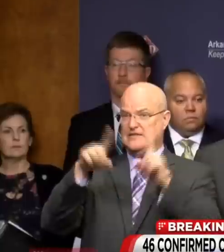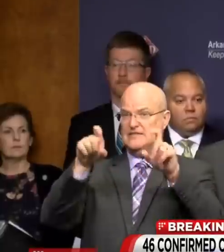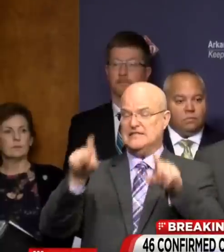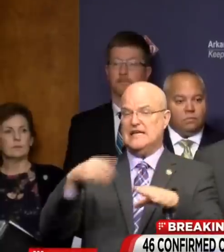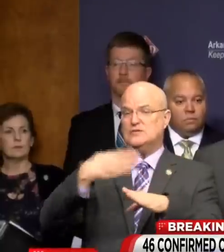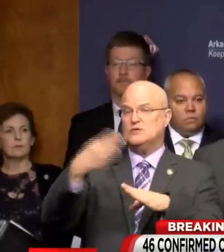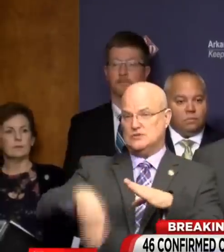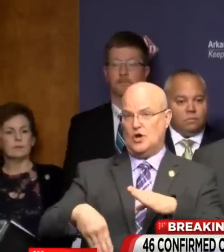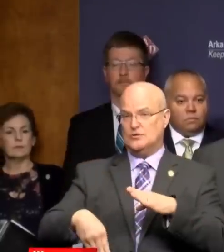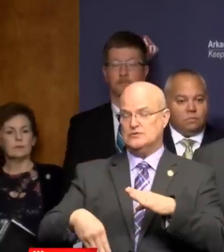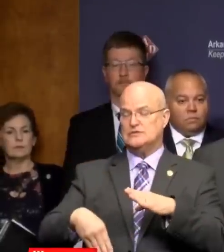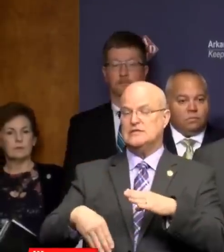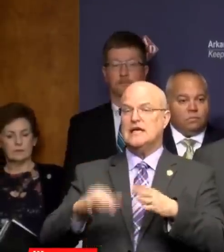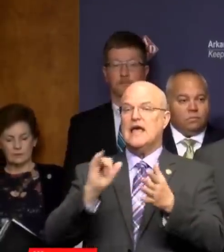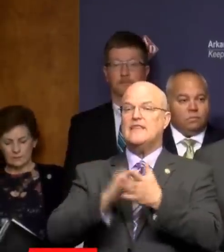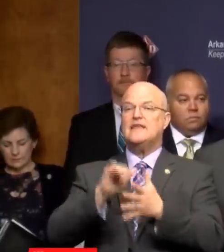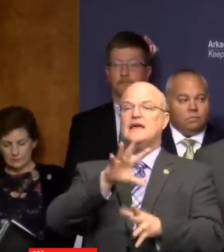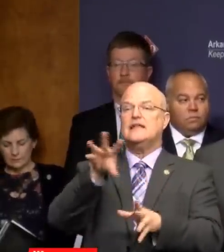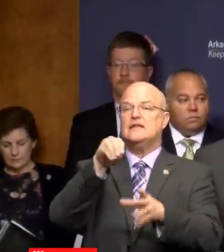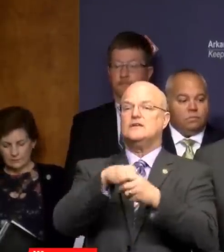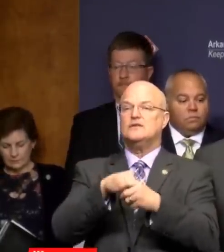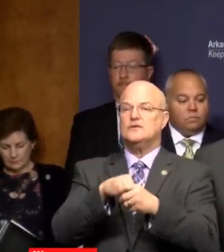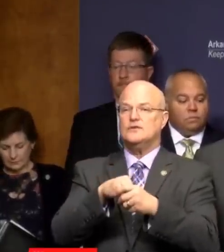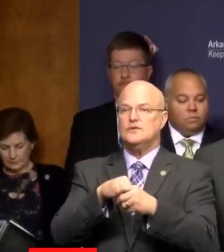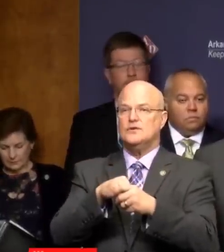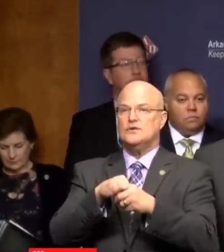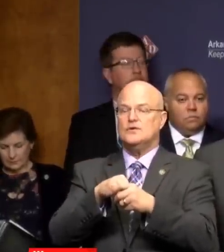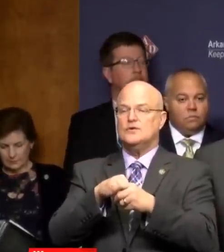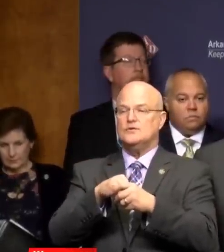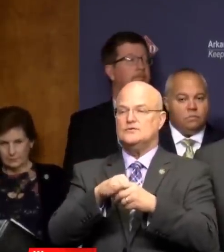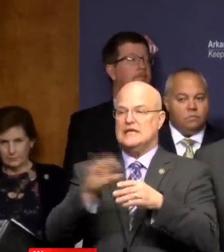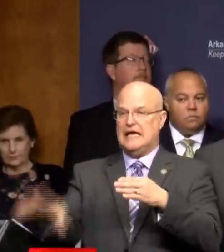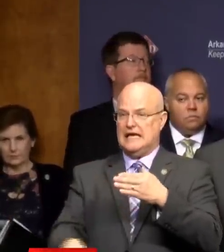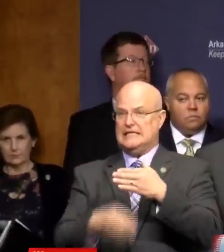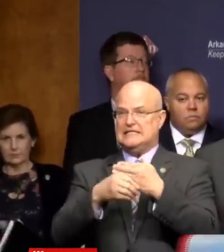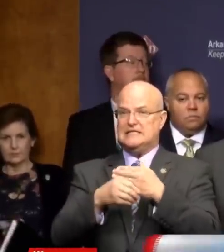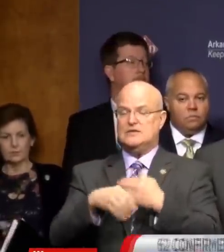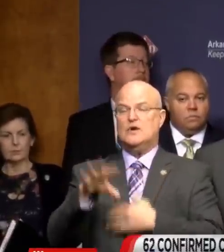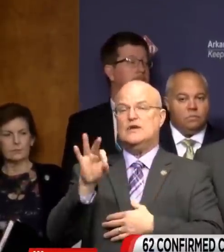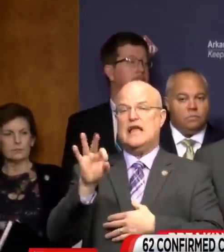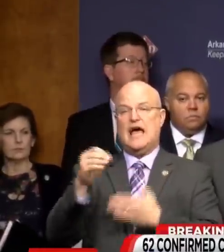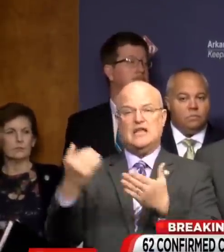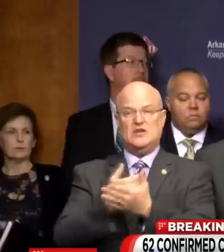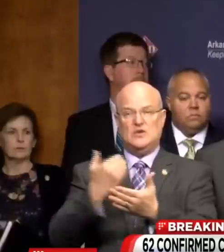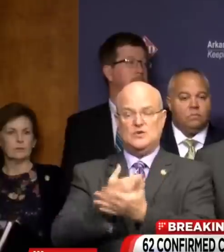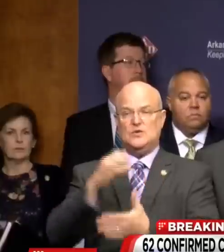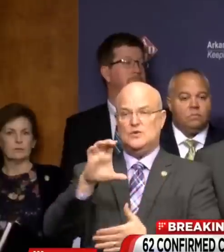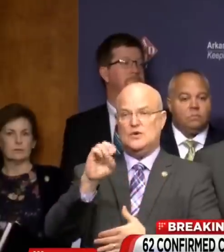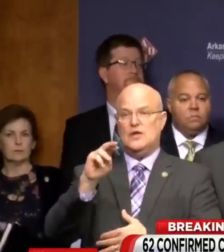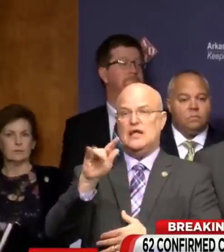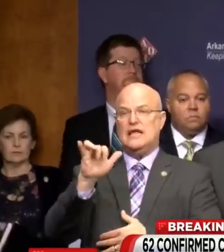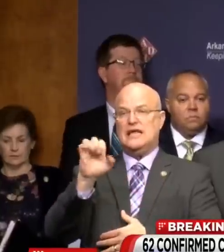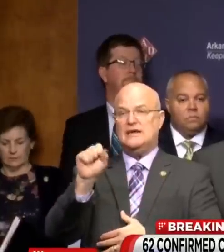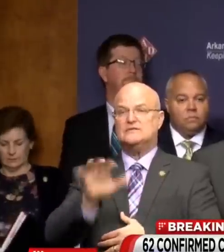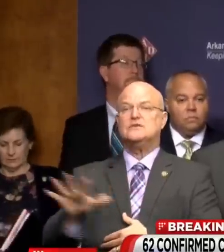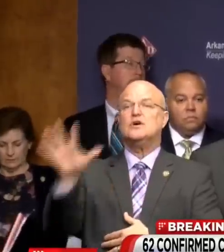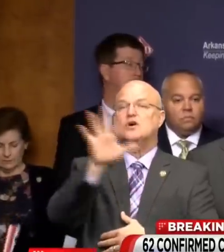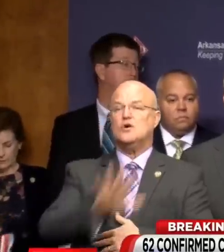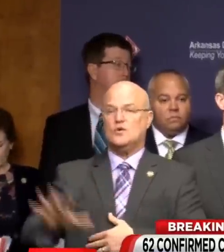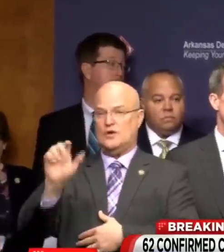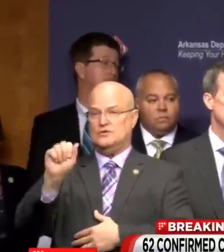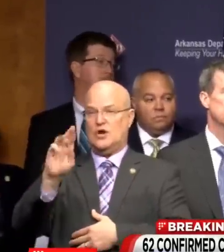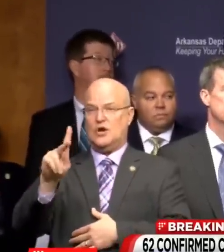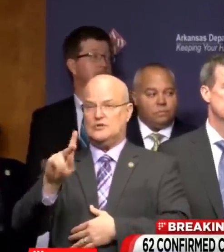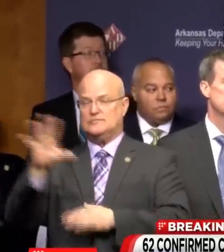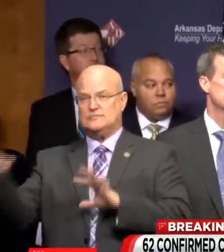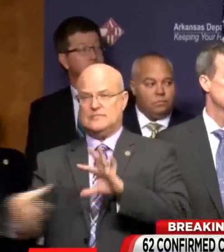test results, and that includes additional 9 new counties across Arkansas that will be added